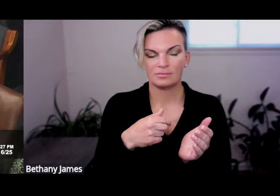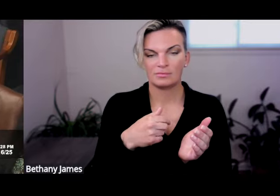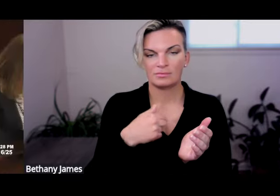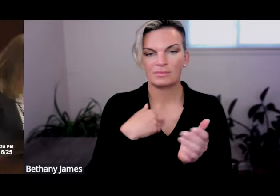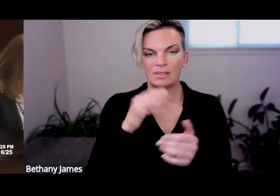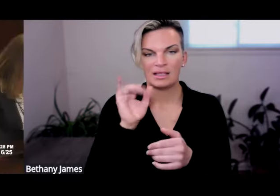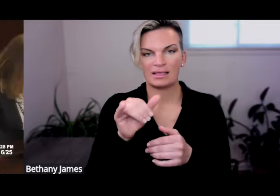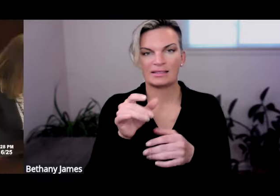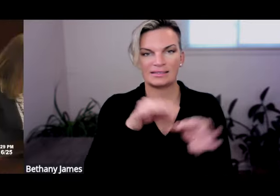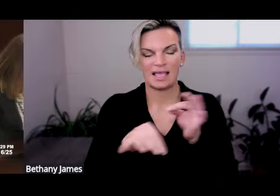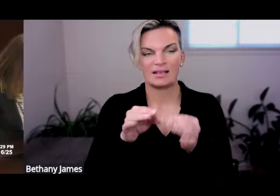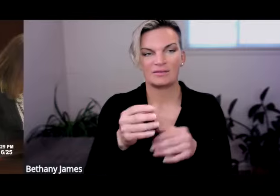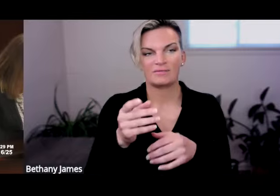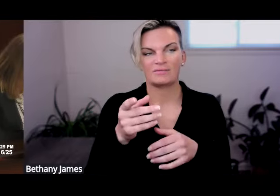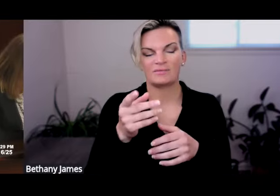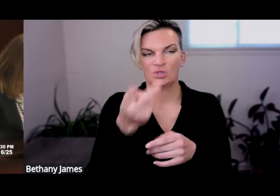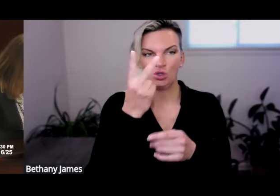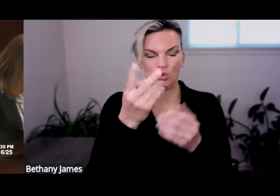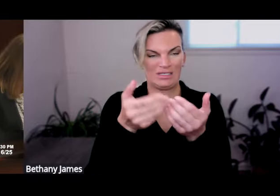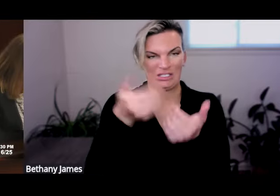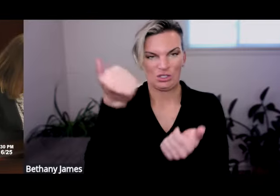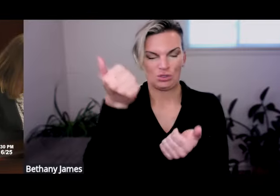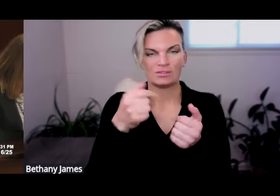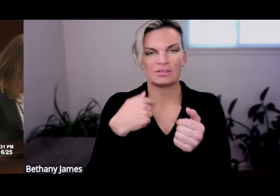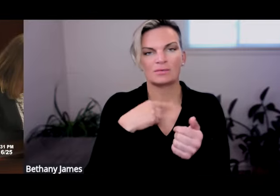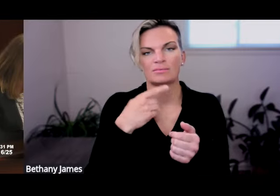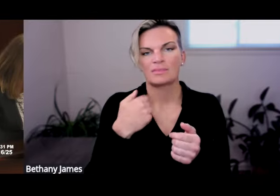phrase it more with what is in there, because I think that's a little Right. clearer.